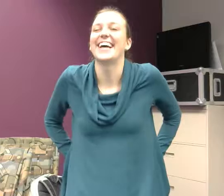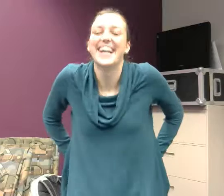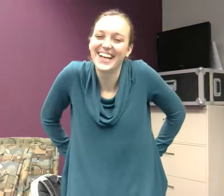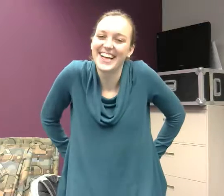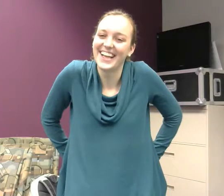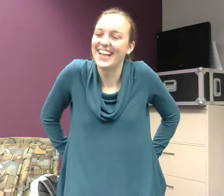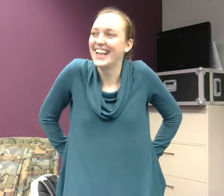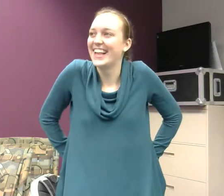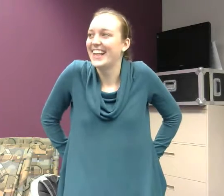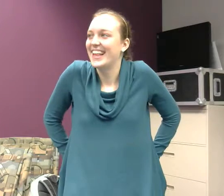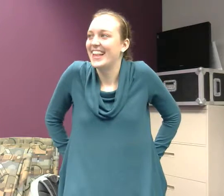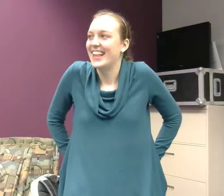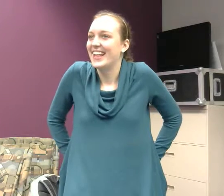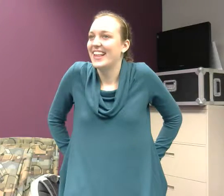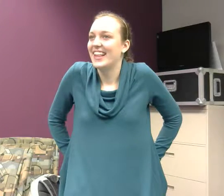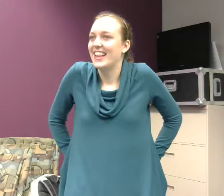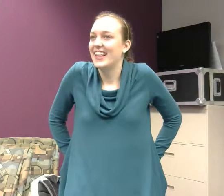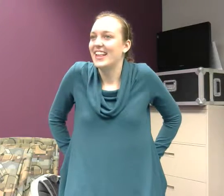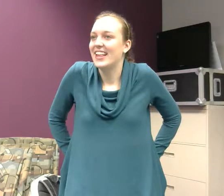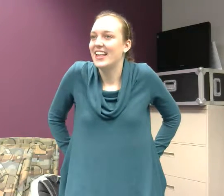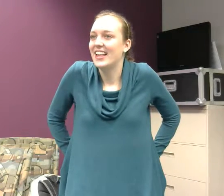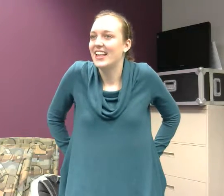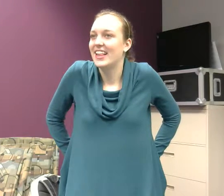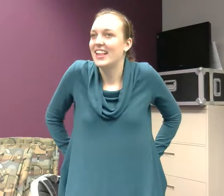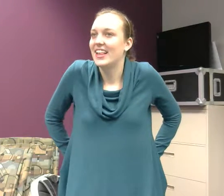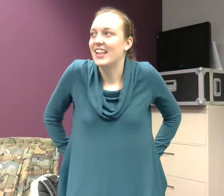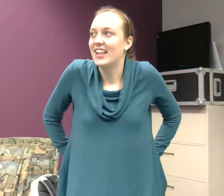Just give us a chance to look at the cheese. And get ready.